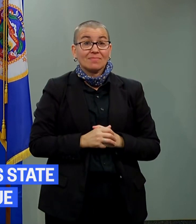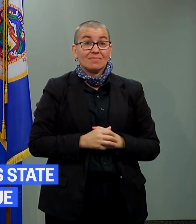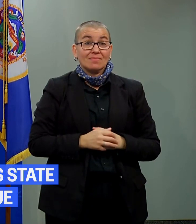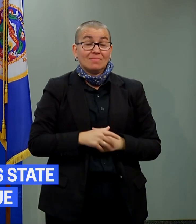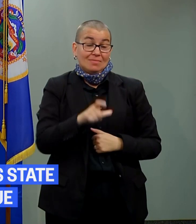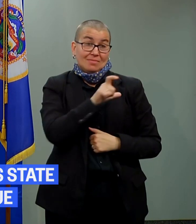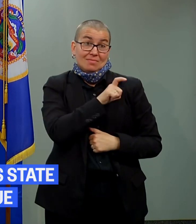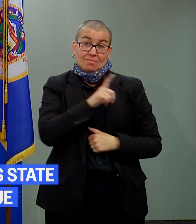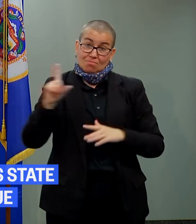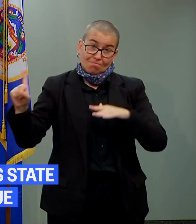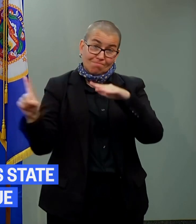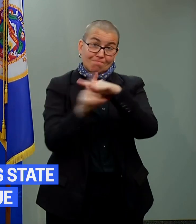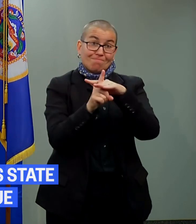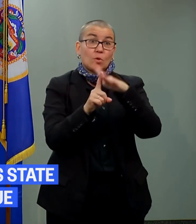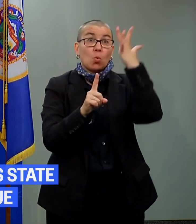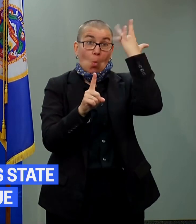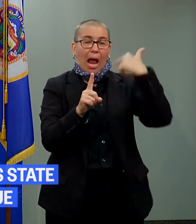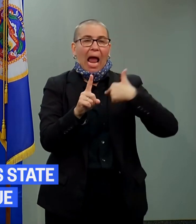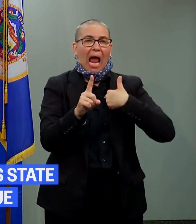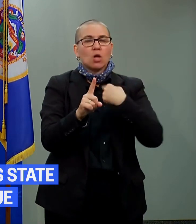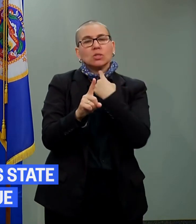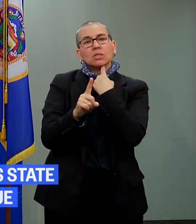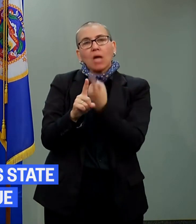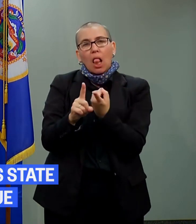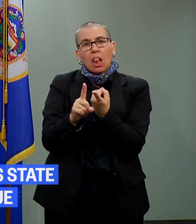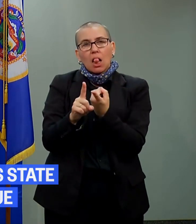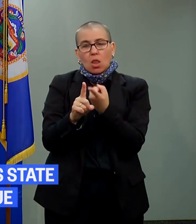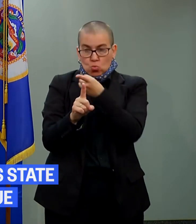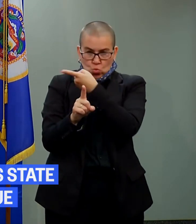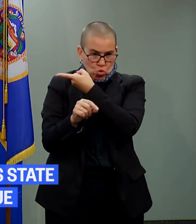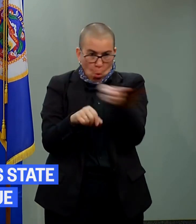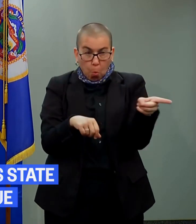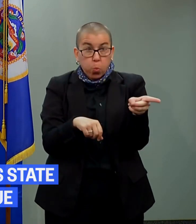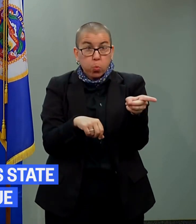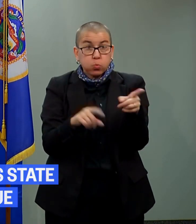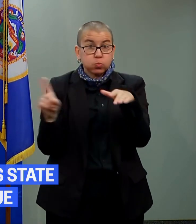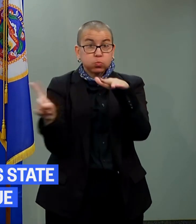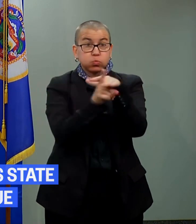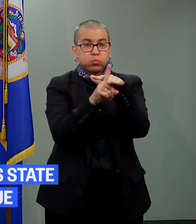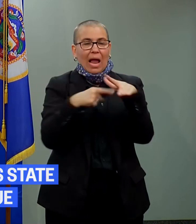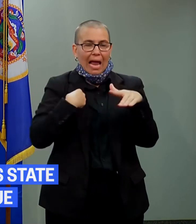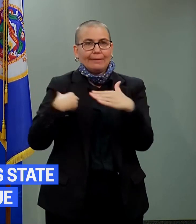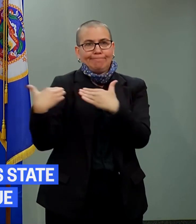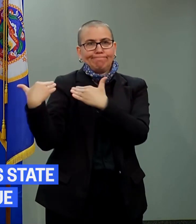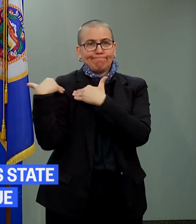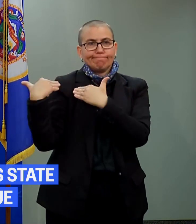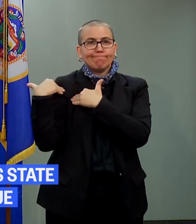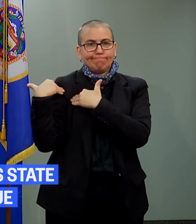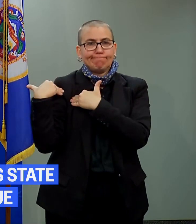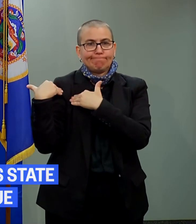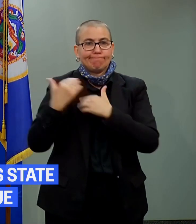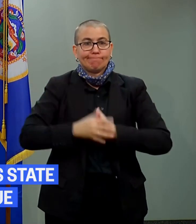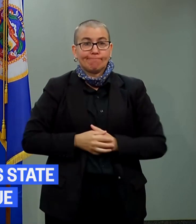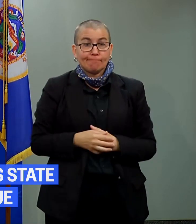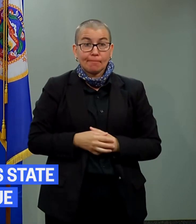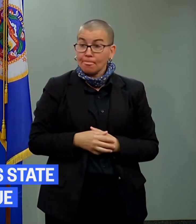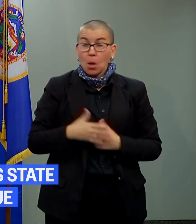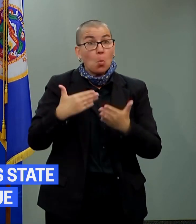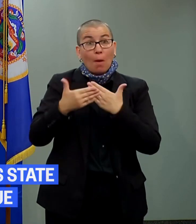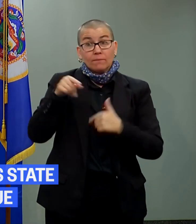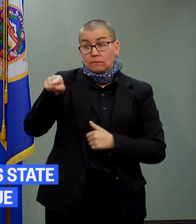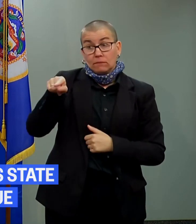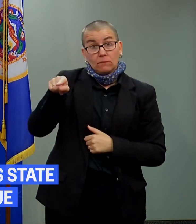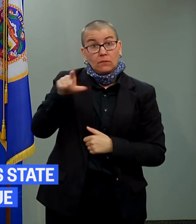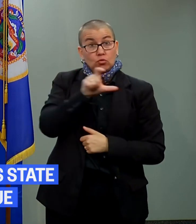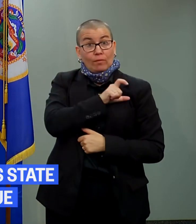makes me the one who's accountable for making sure that those things are investigated, that if they do prove there was misconduct, that we do something. But I